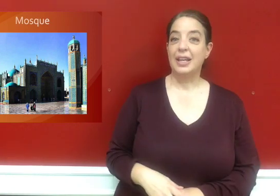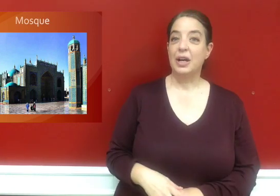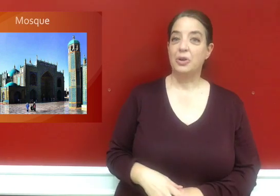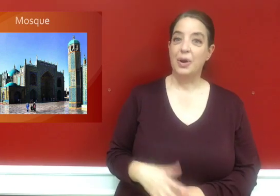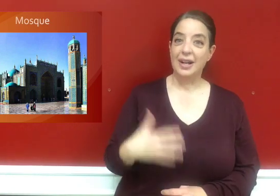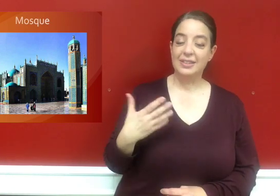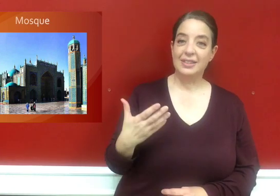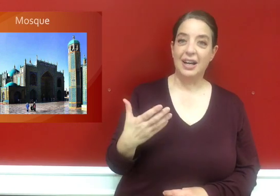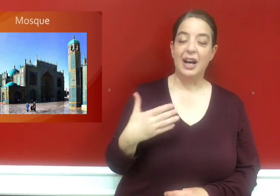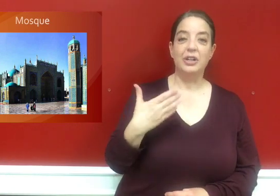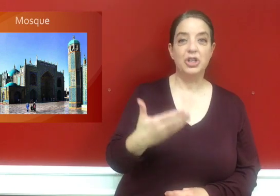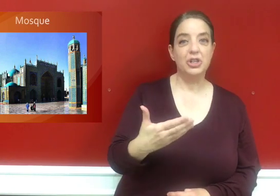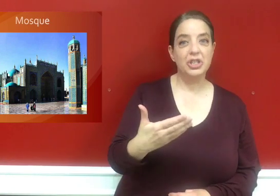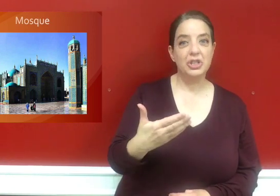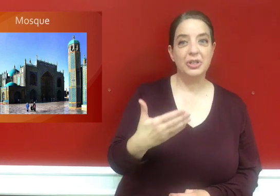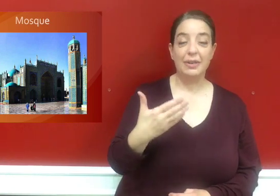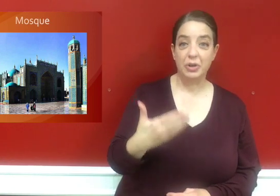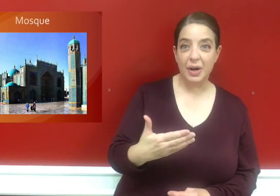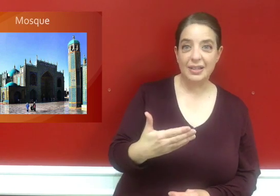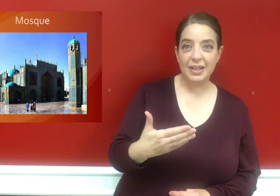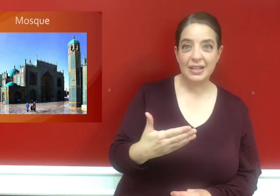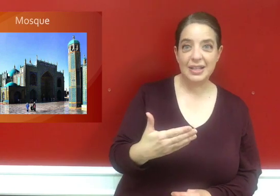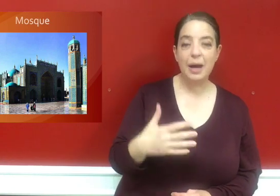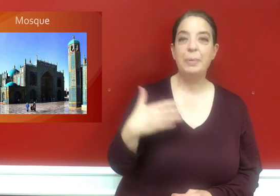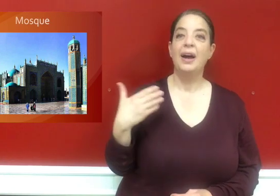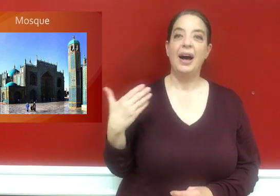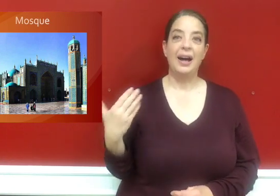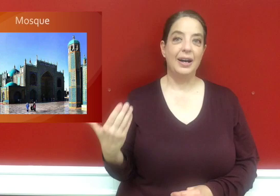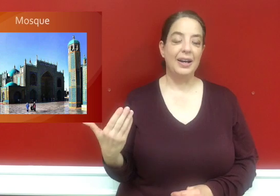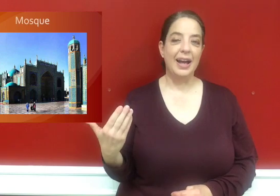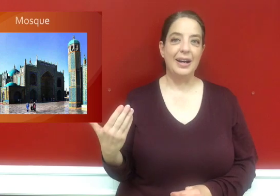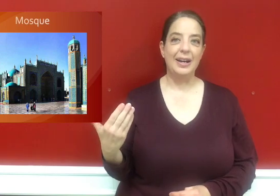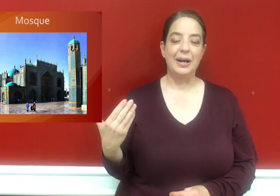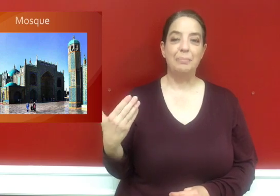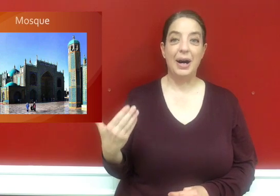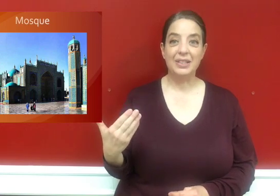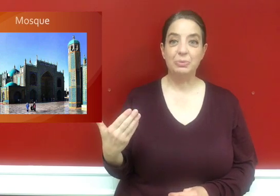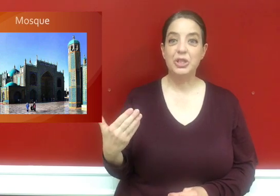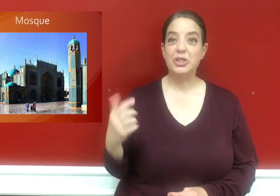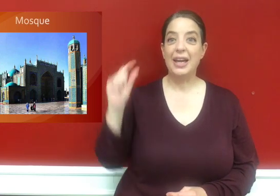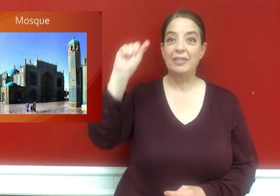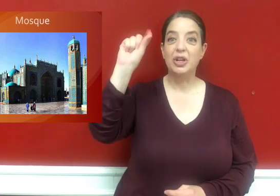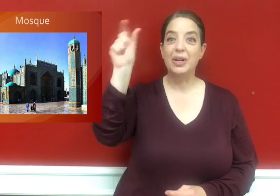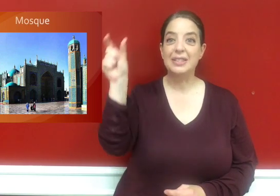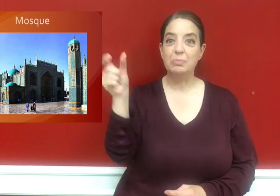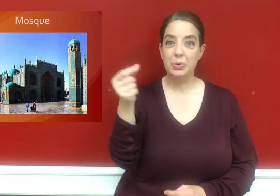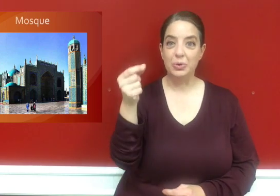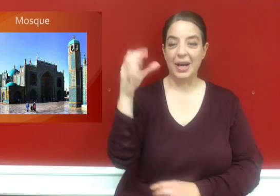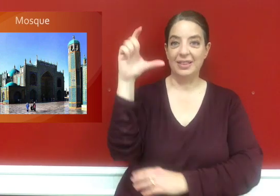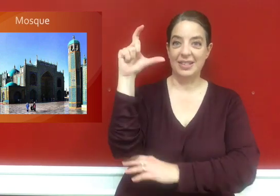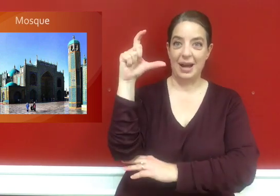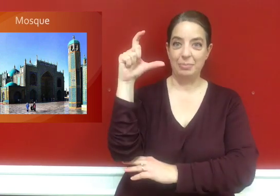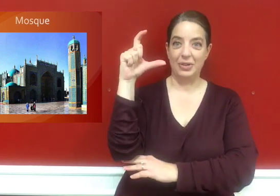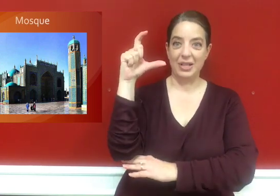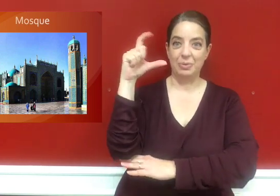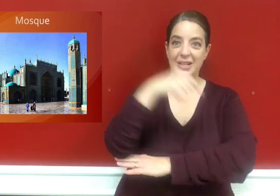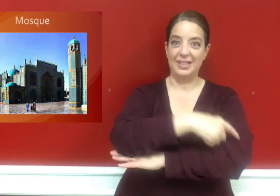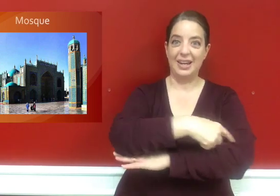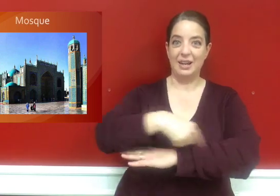a cross, churches usually have a cross on the top. A mosque will usually have a crescent moon at the top. So that's where that sign comes